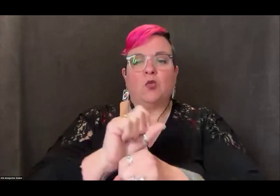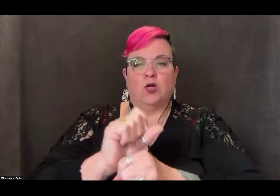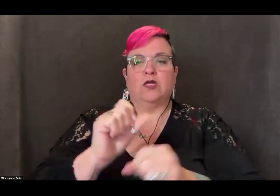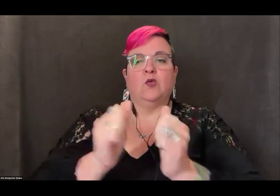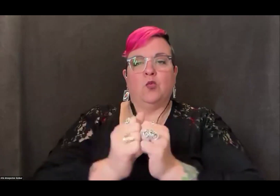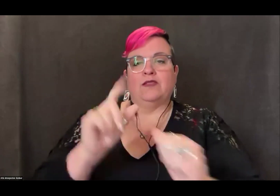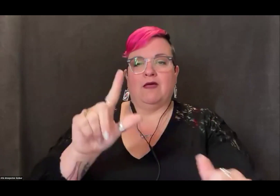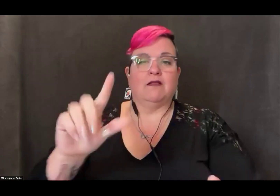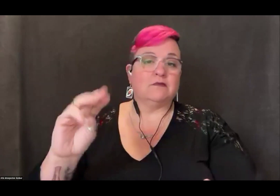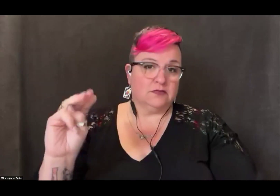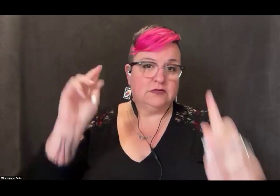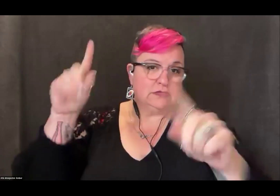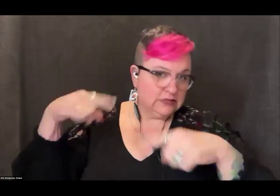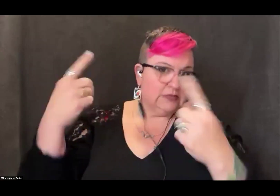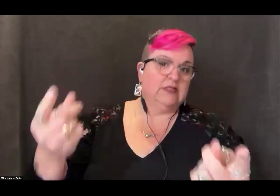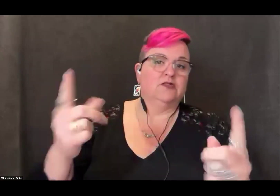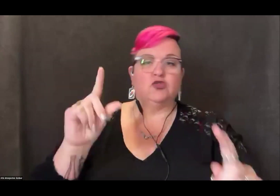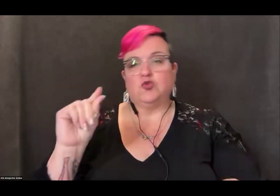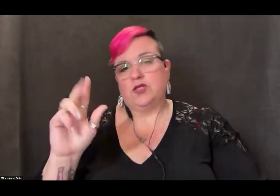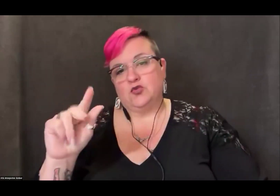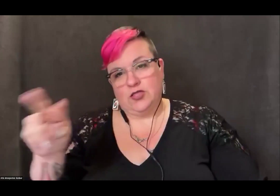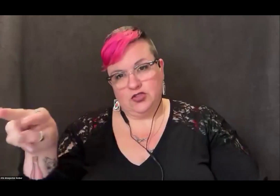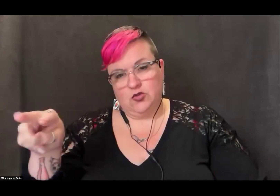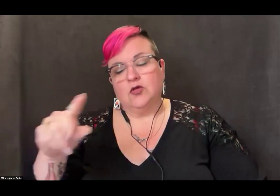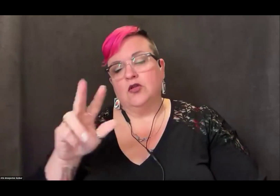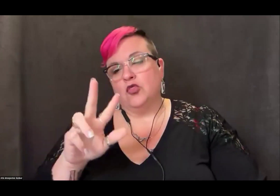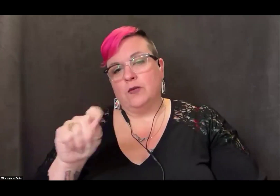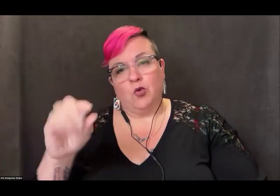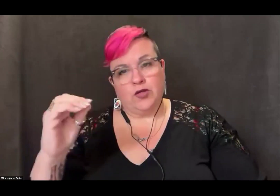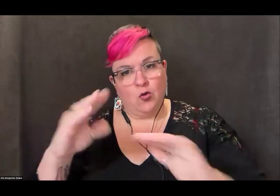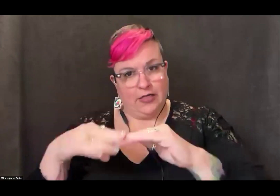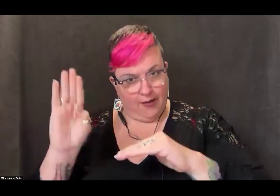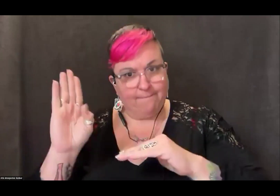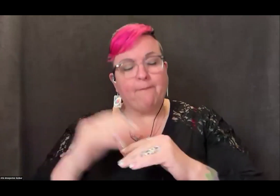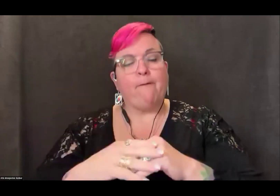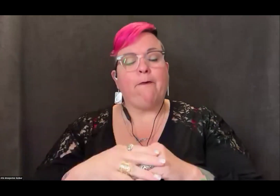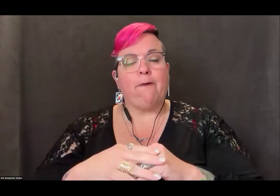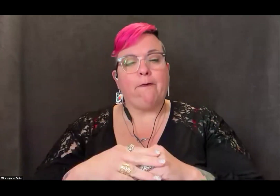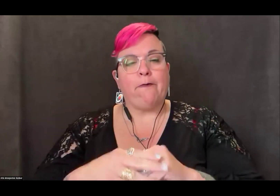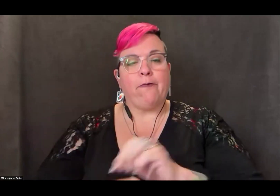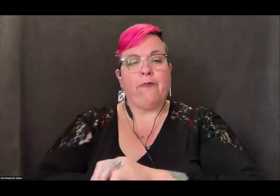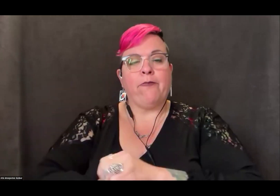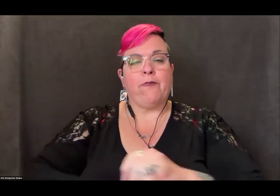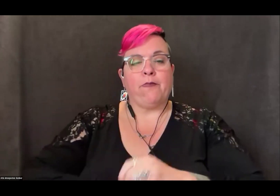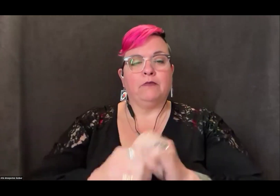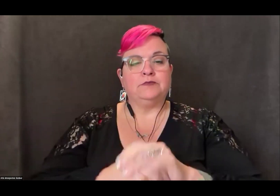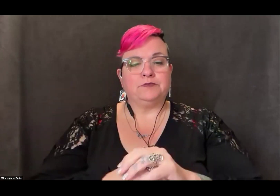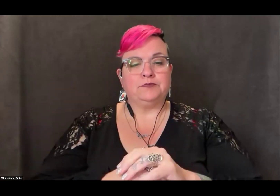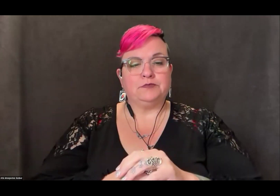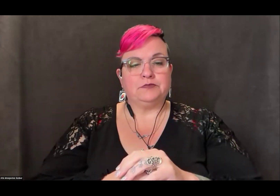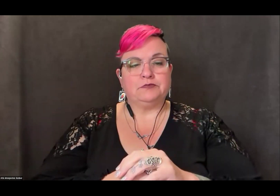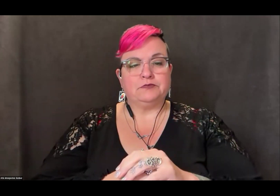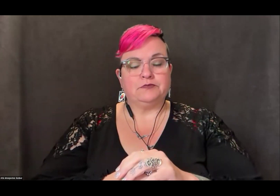models since 2022, the 3.0 and on up, and along with